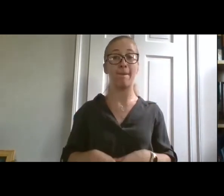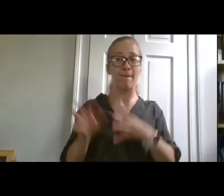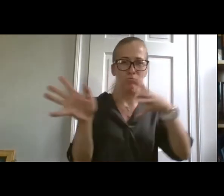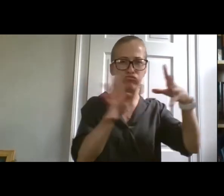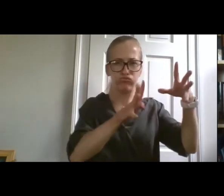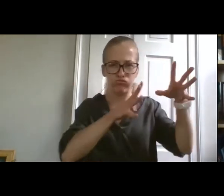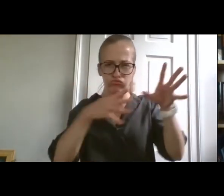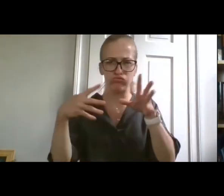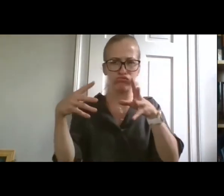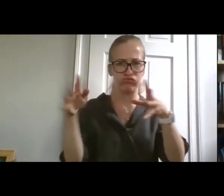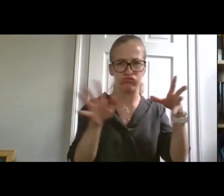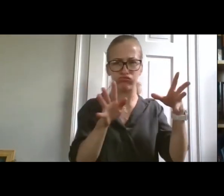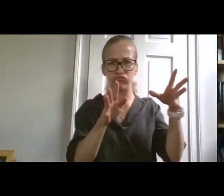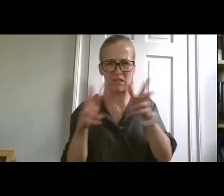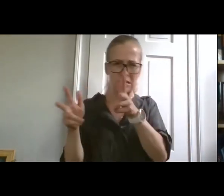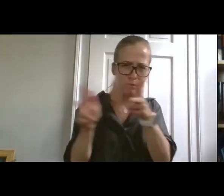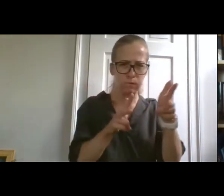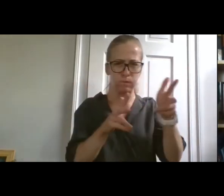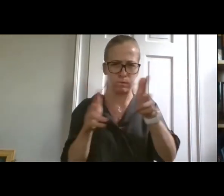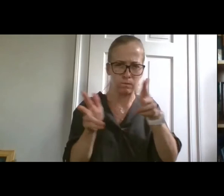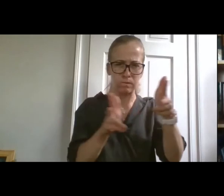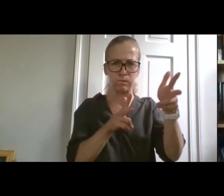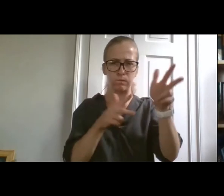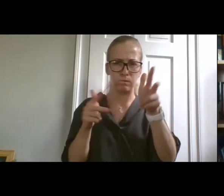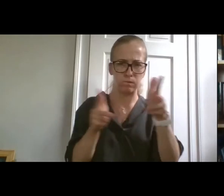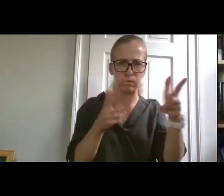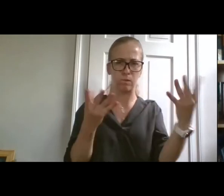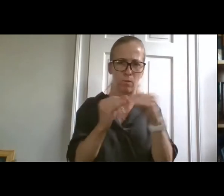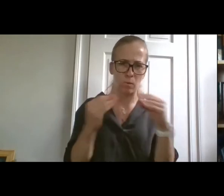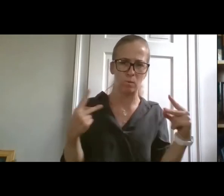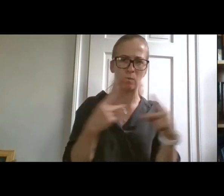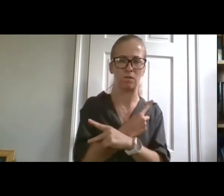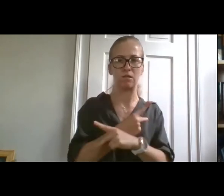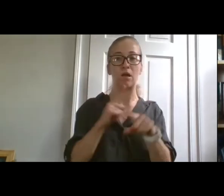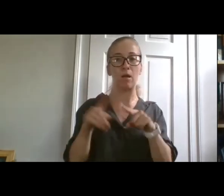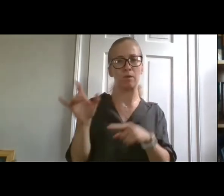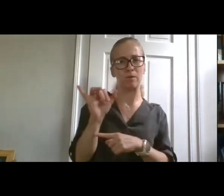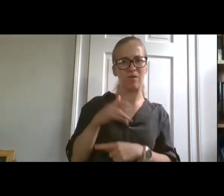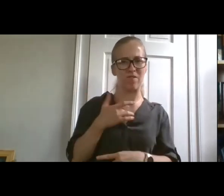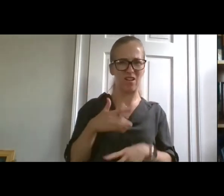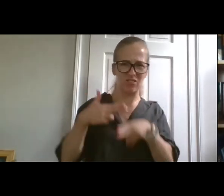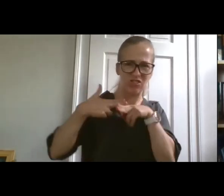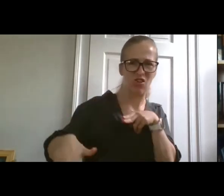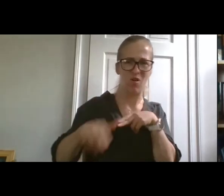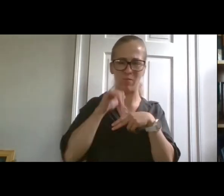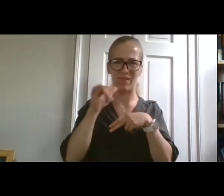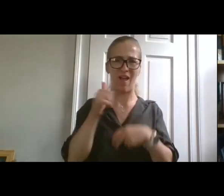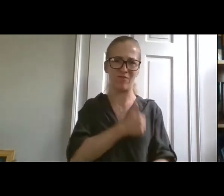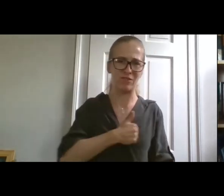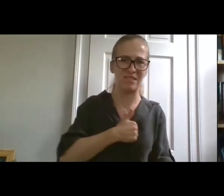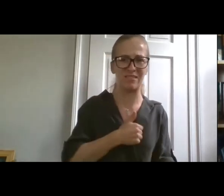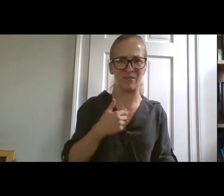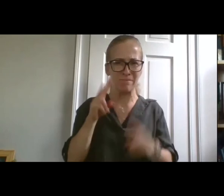harder against my side of the car, rocking us more wildly than before. The light, too, felt sharper and less forgiving as I squinted through the